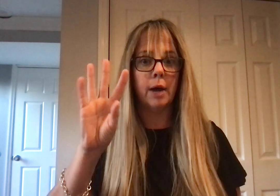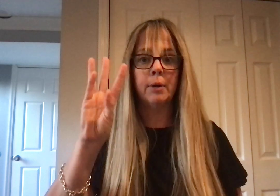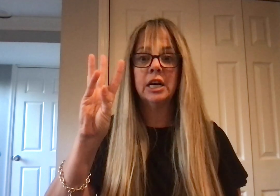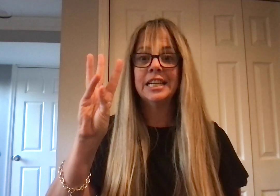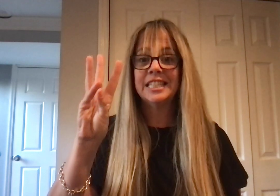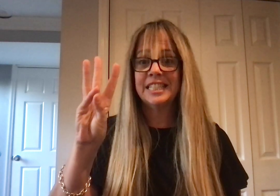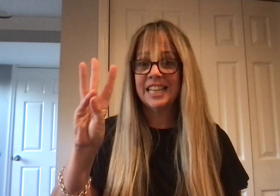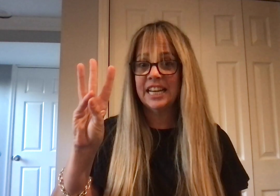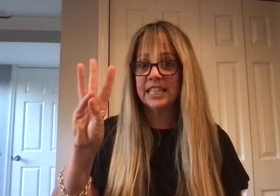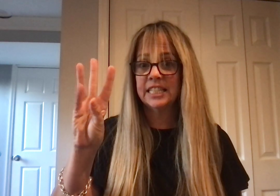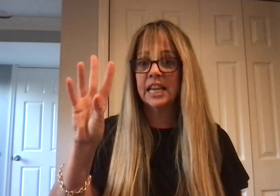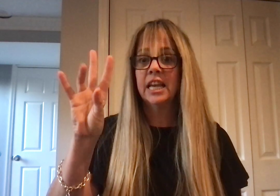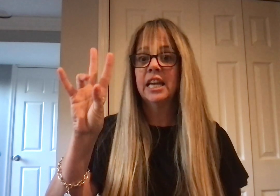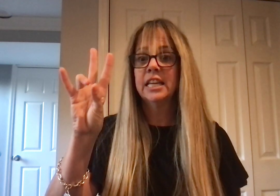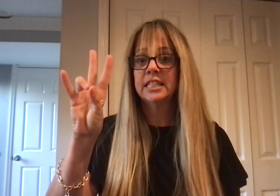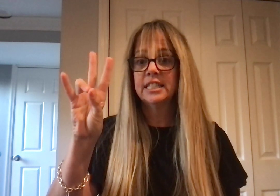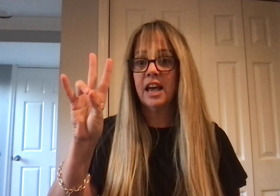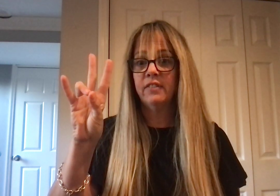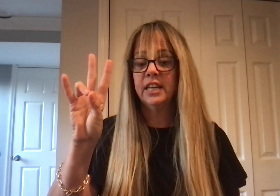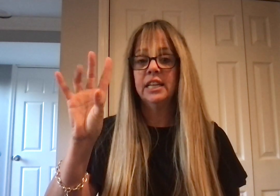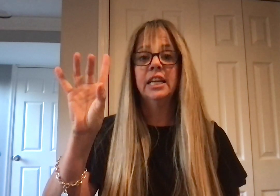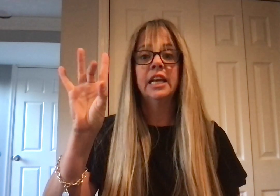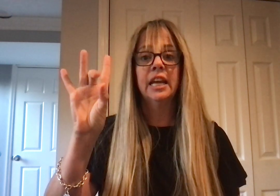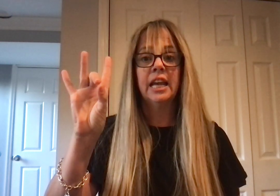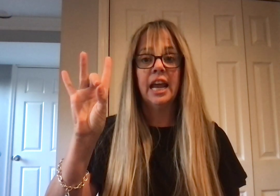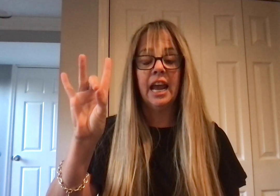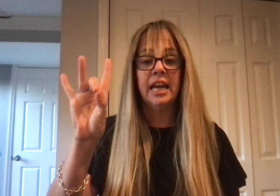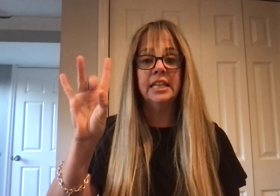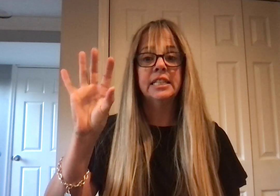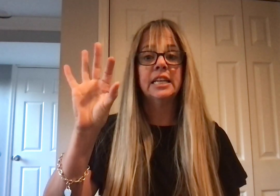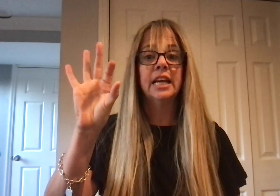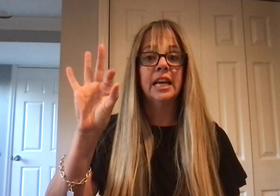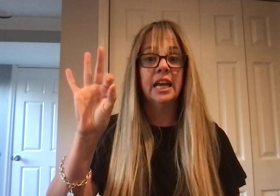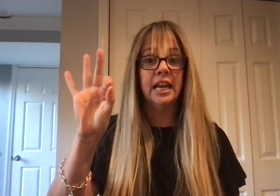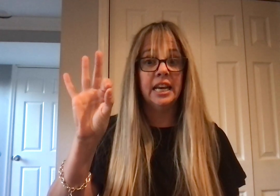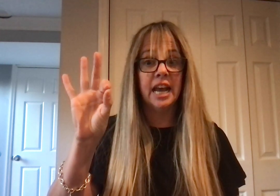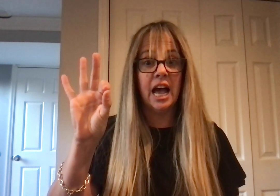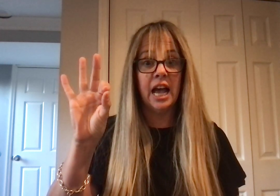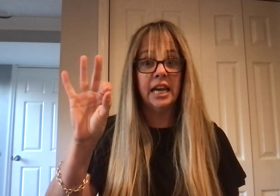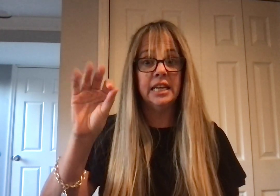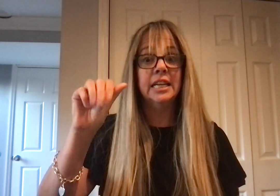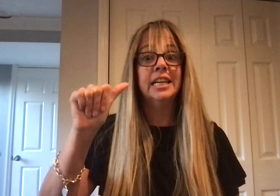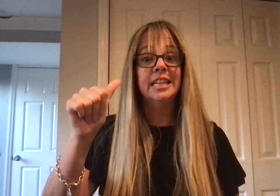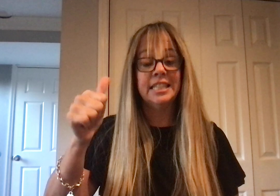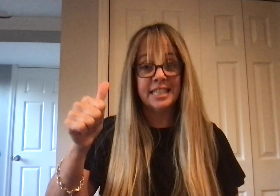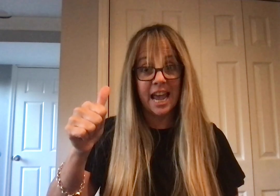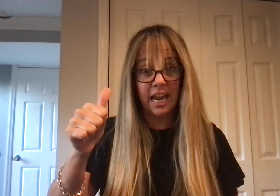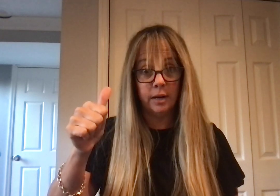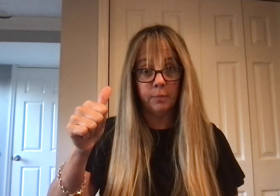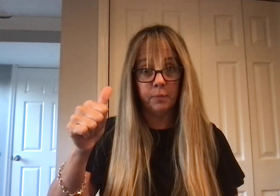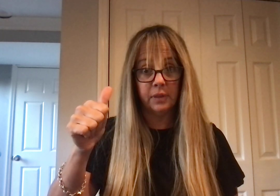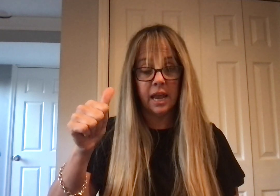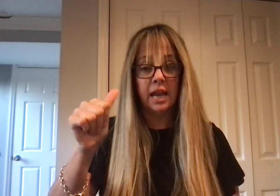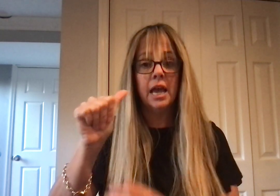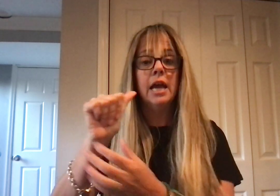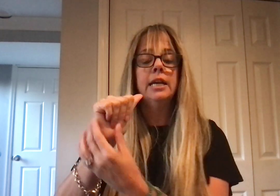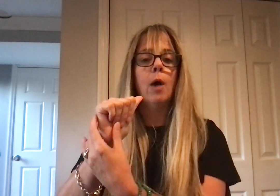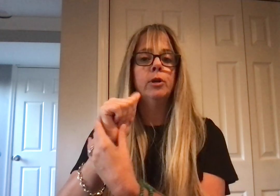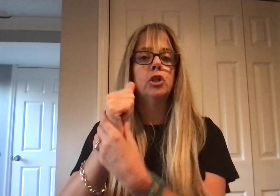number. 6, 7, 8, 9, 10. Okay, now I'm going to turn my